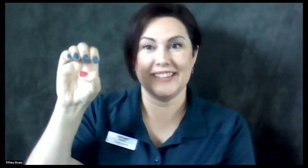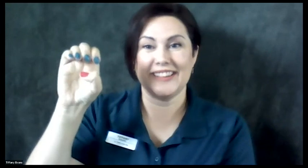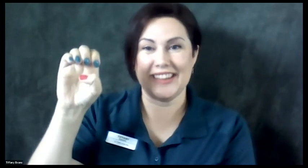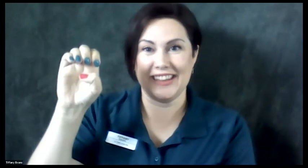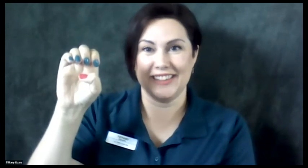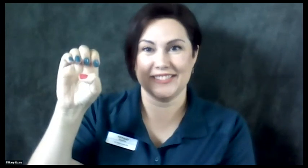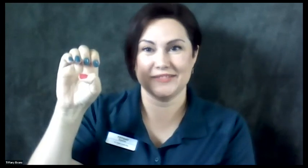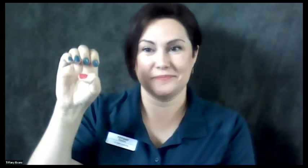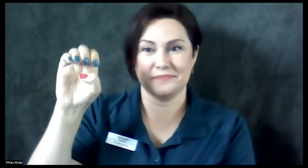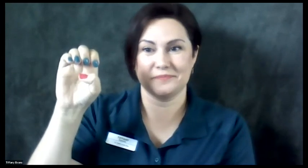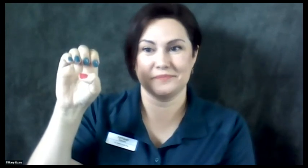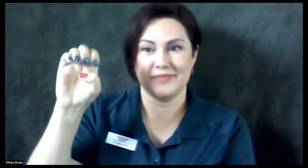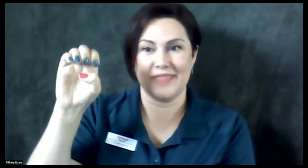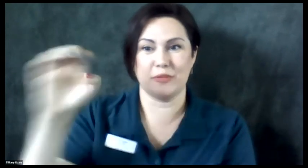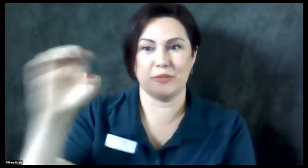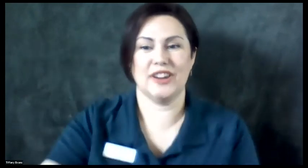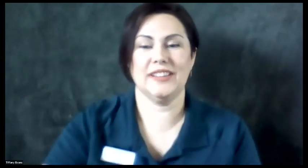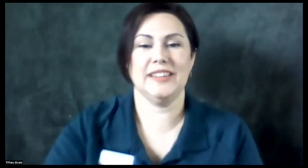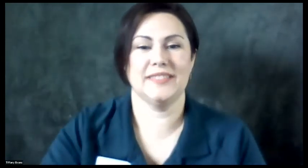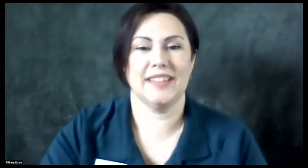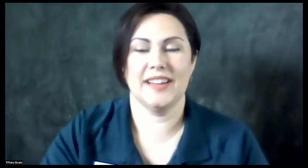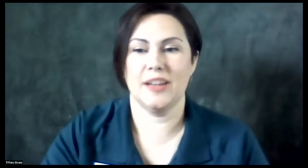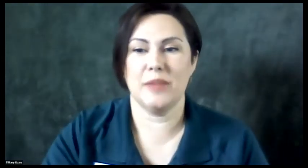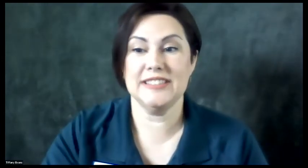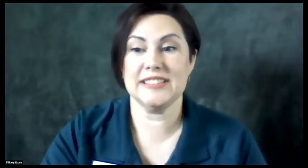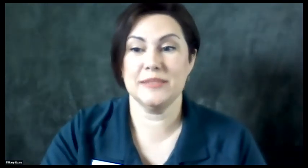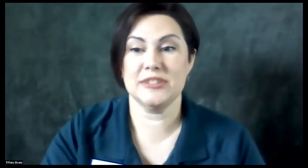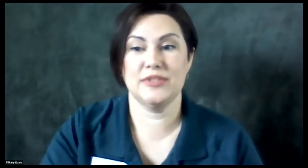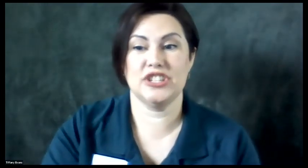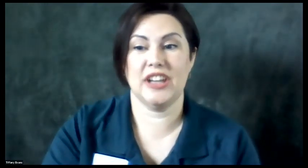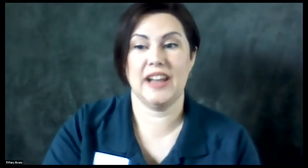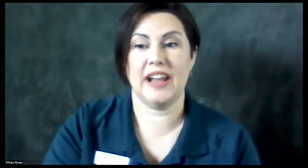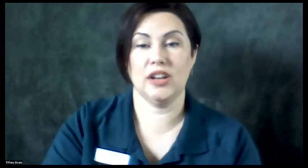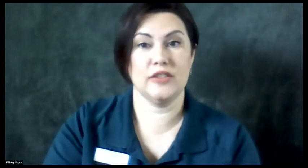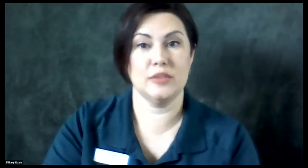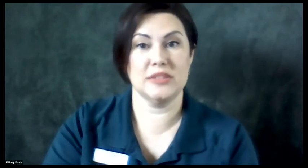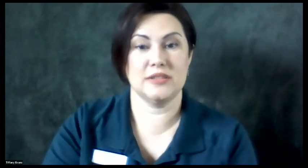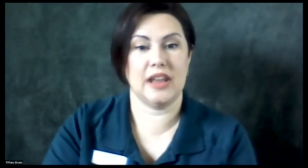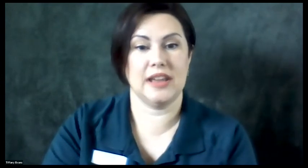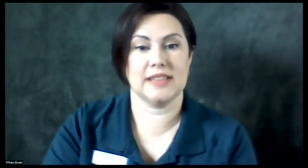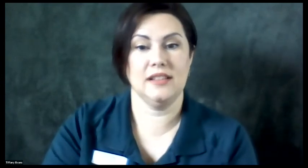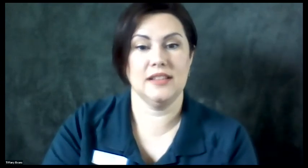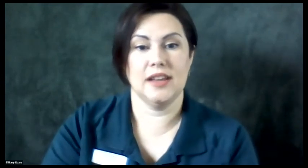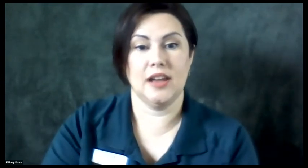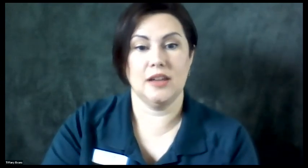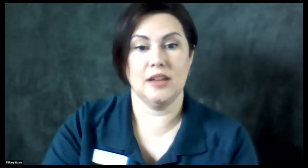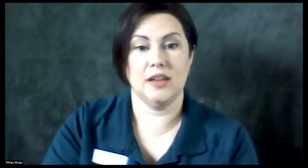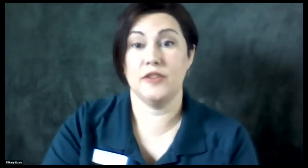E. That would be Charlie. I did see someone typed in the chat, how long have you been doing ASL? A few months.